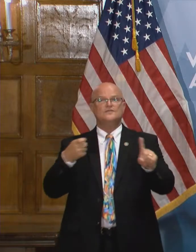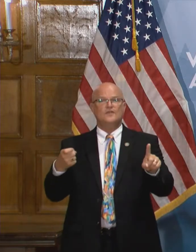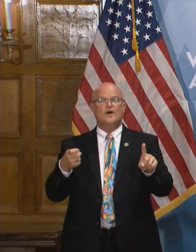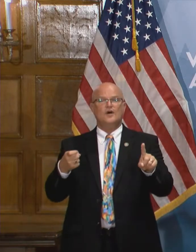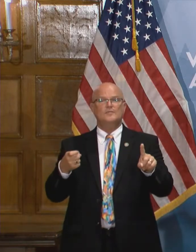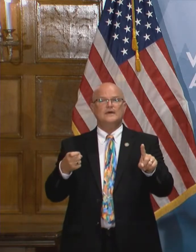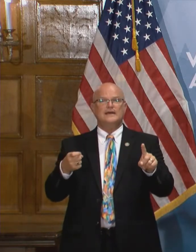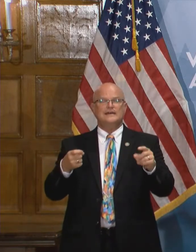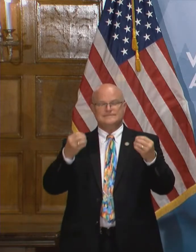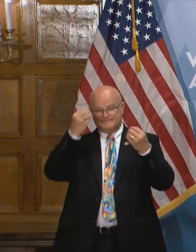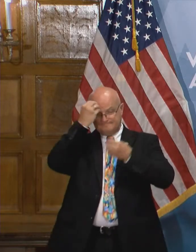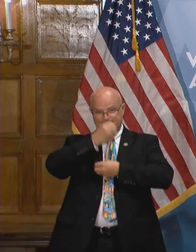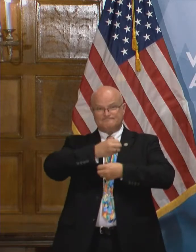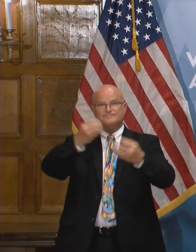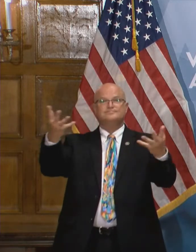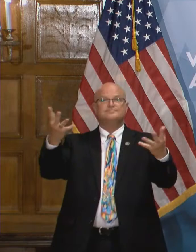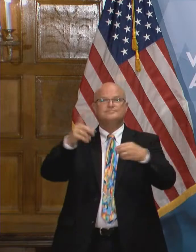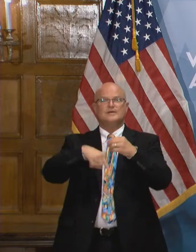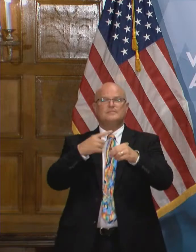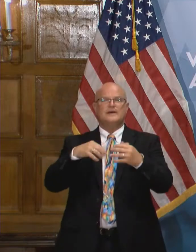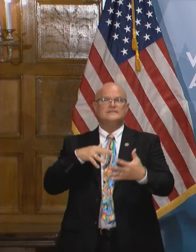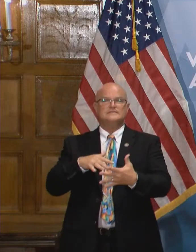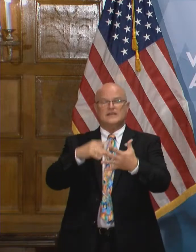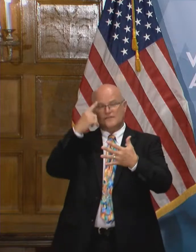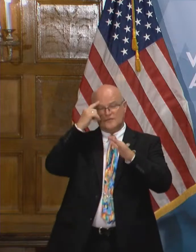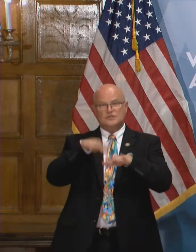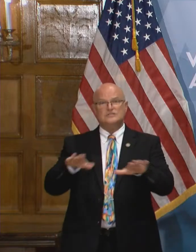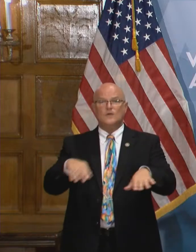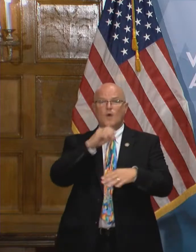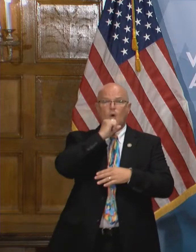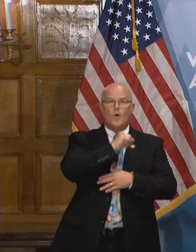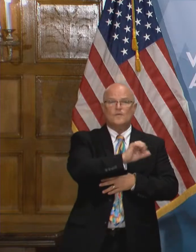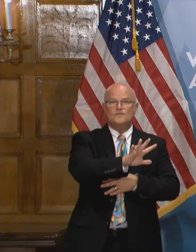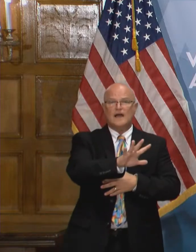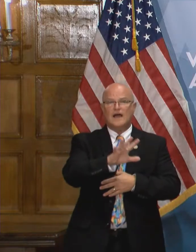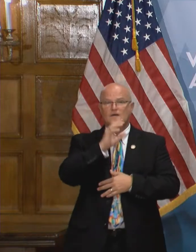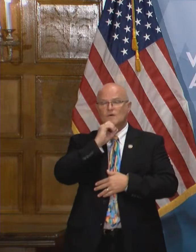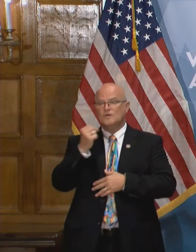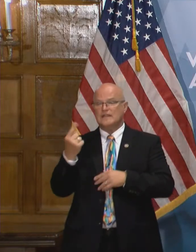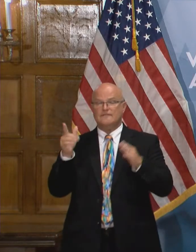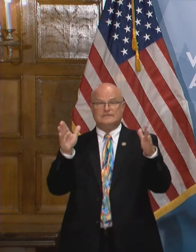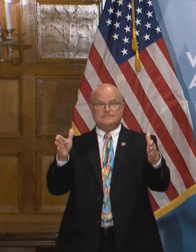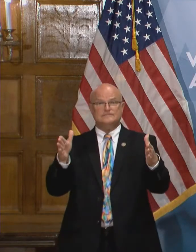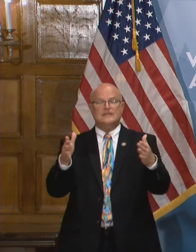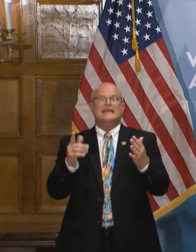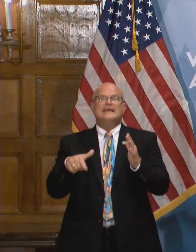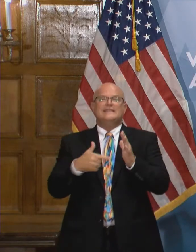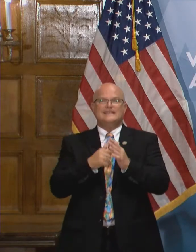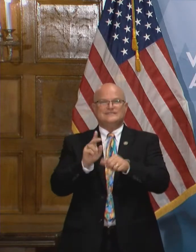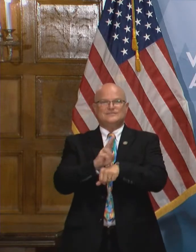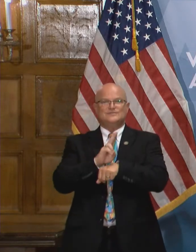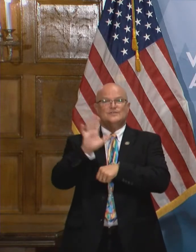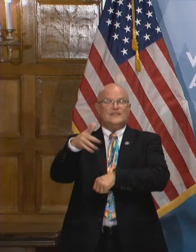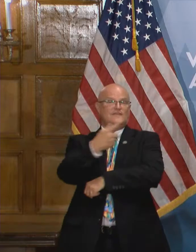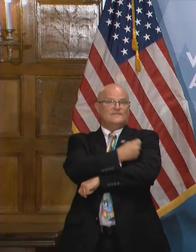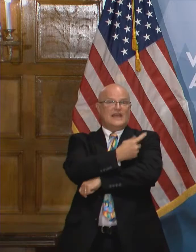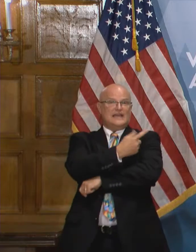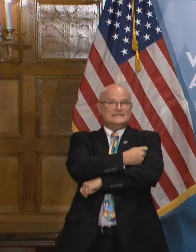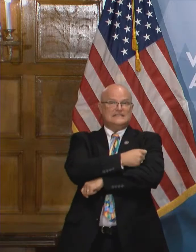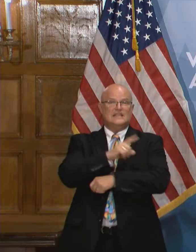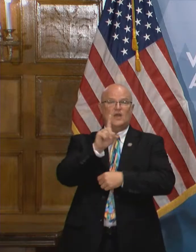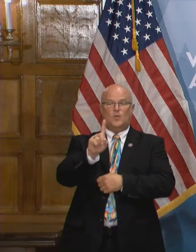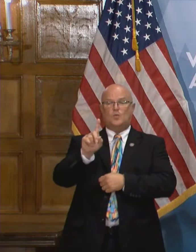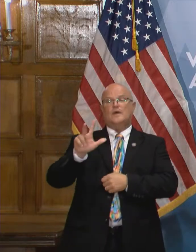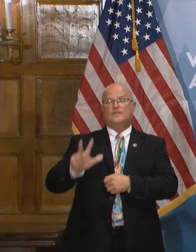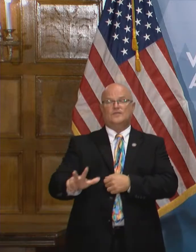released these publicly about their study for children between the ages of 5 and 11. This is using their vaccine at